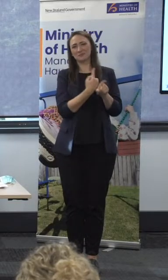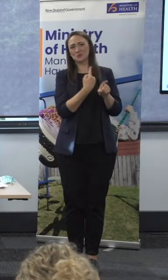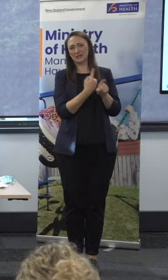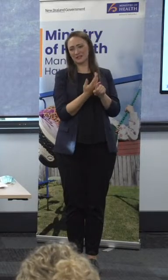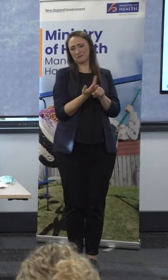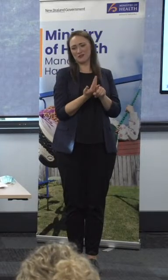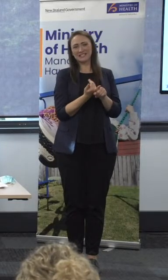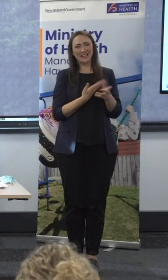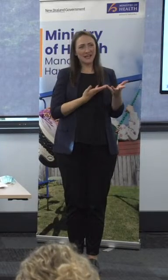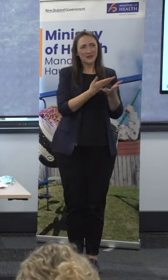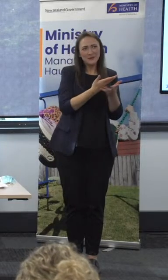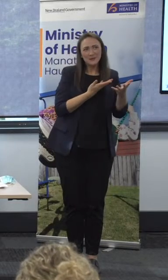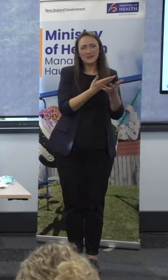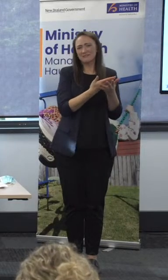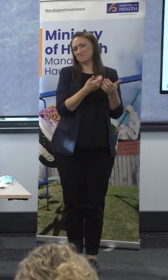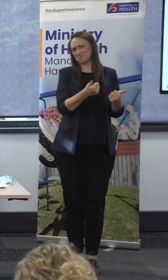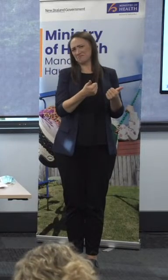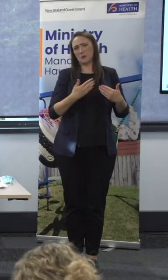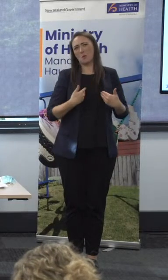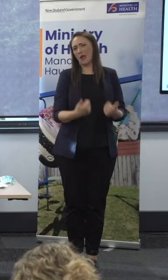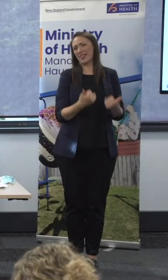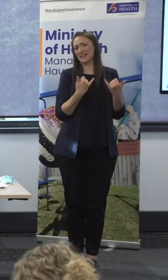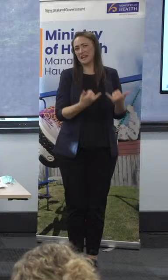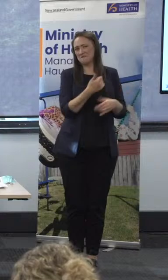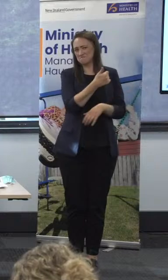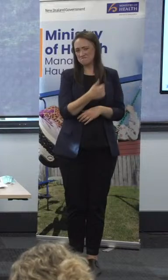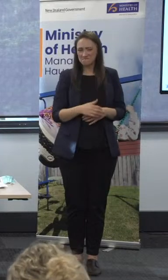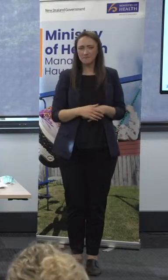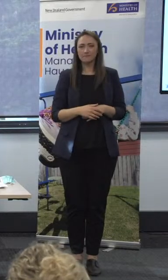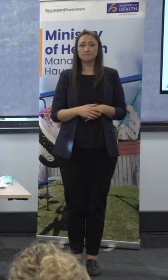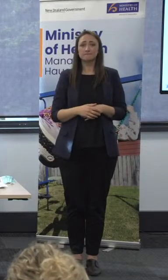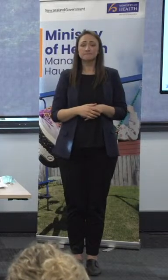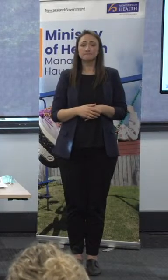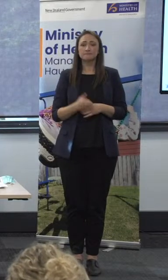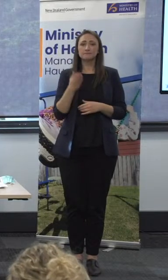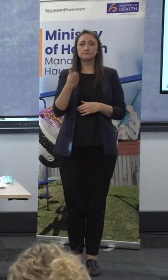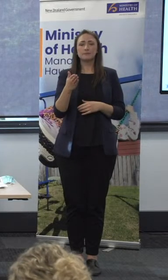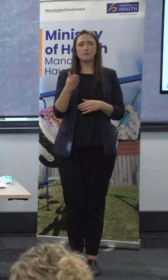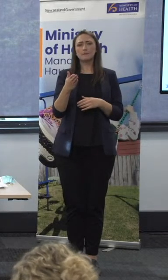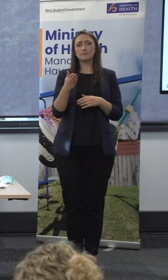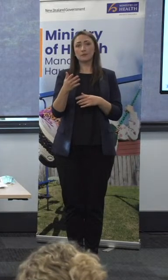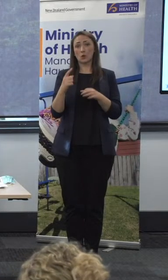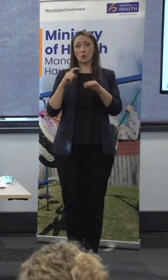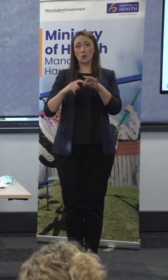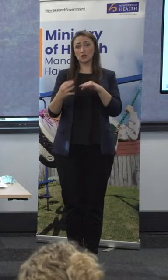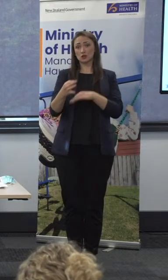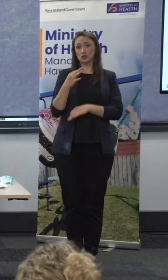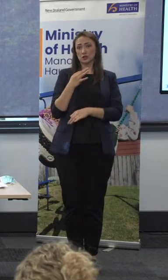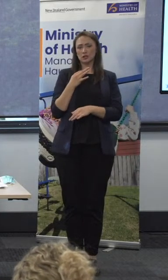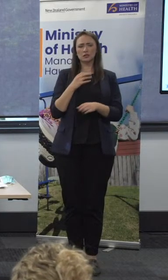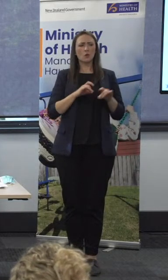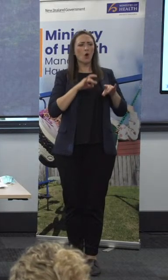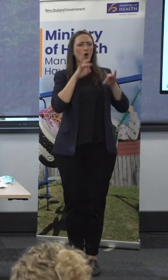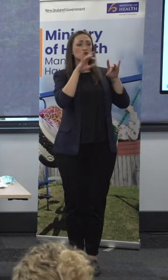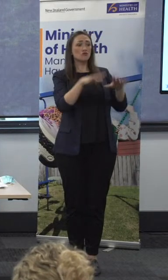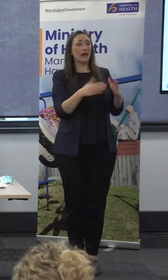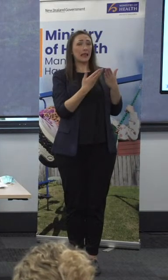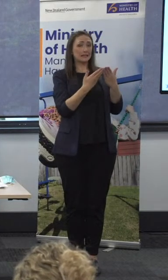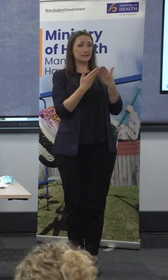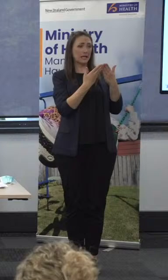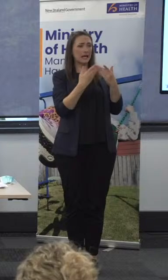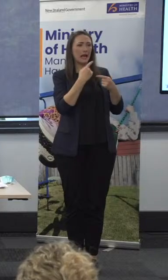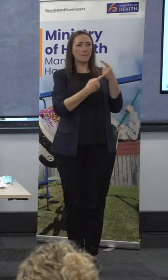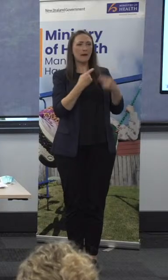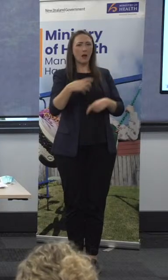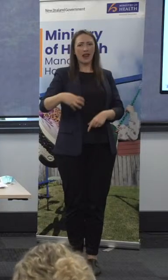I gather feeling pretty well. Have you seen reports from the Australian study which looked at liver damage post-COVID